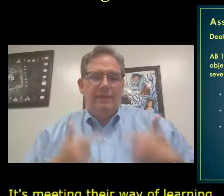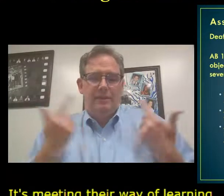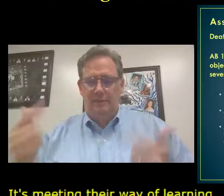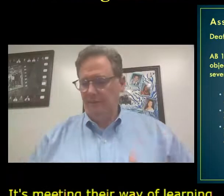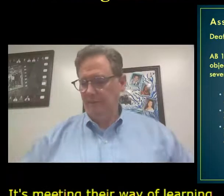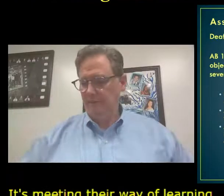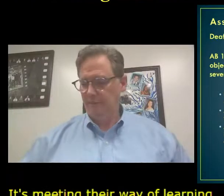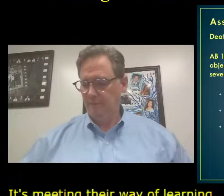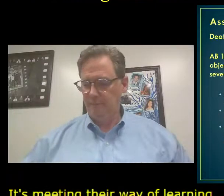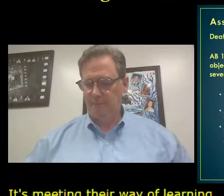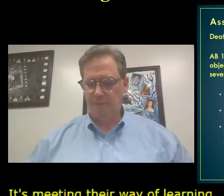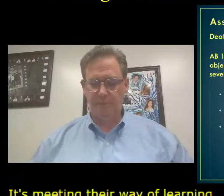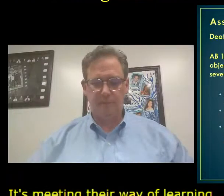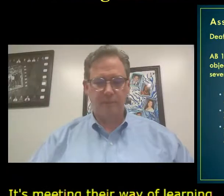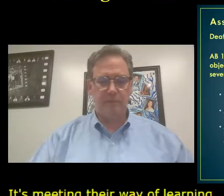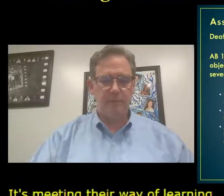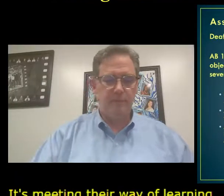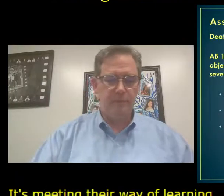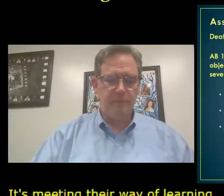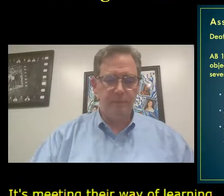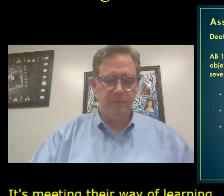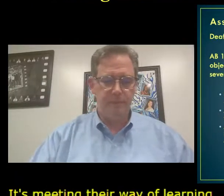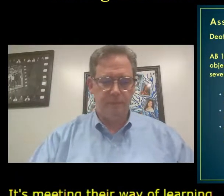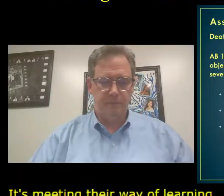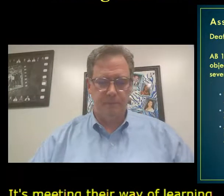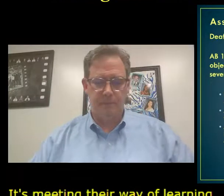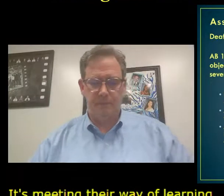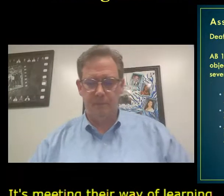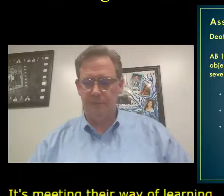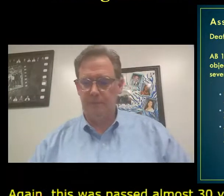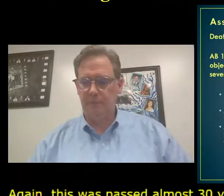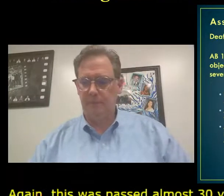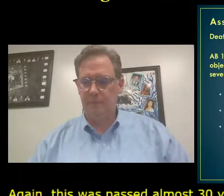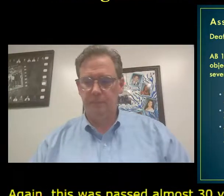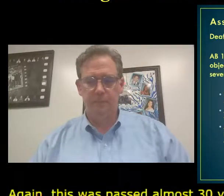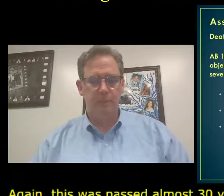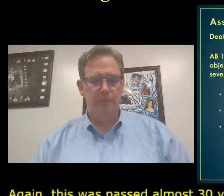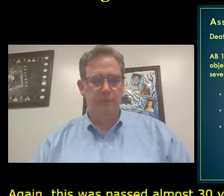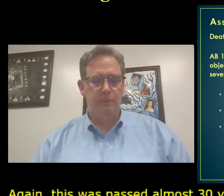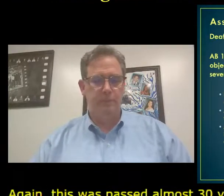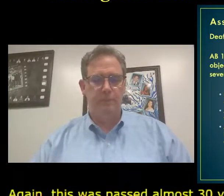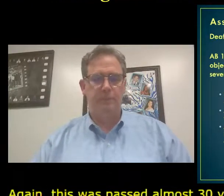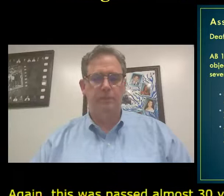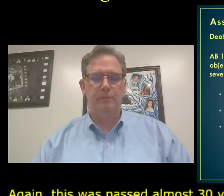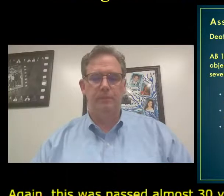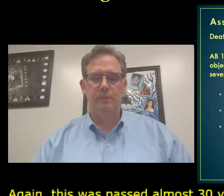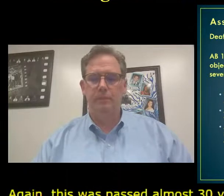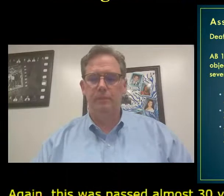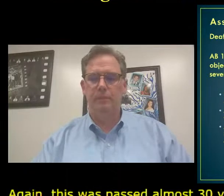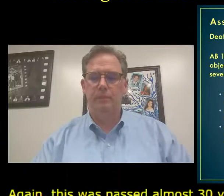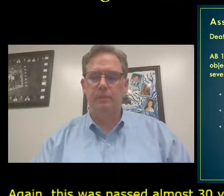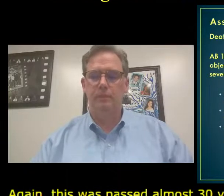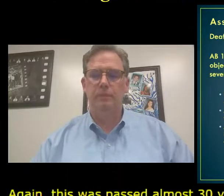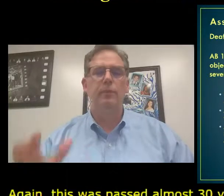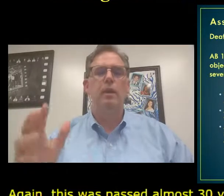It's amazing how many people still don't know that this is alive.